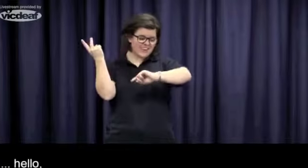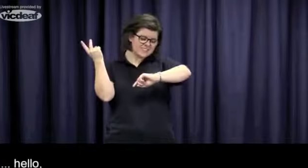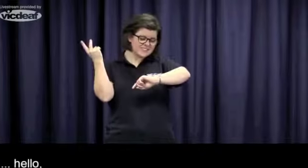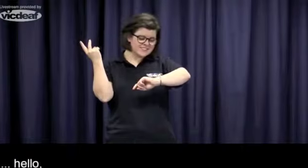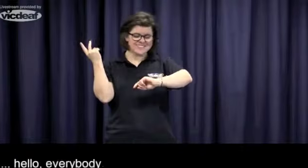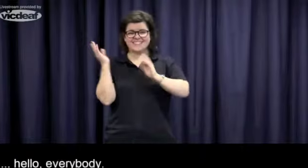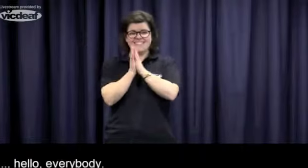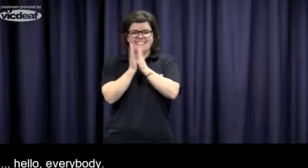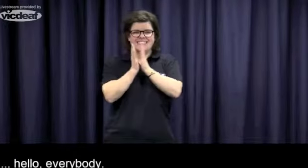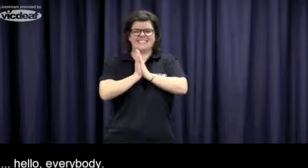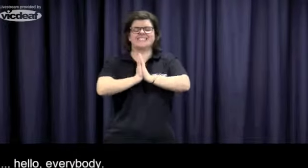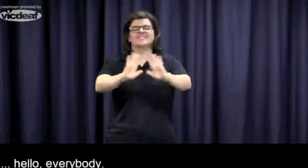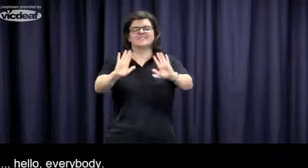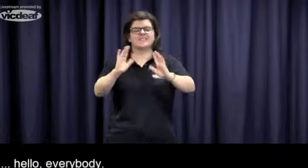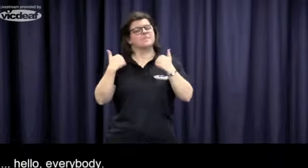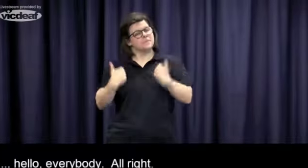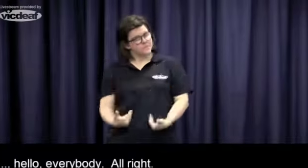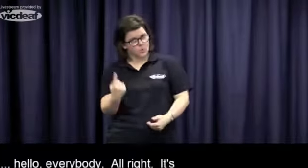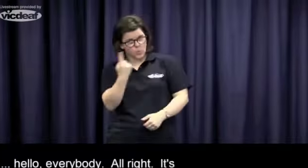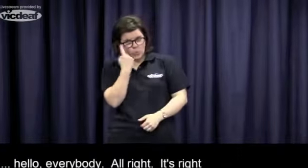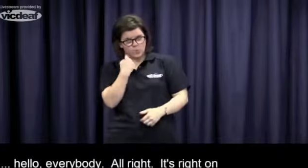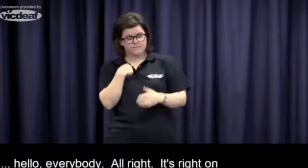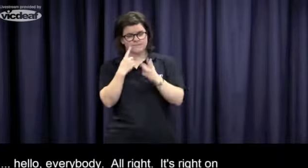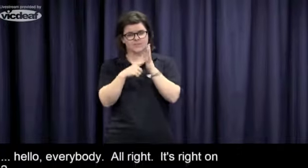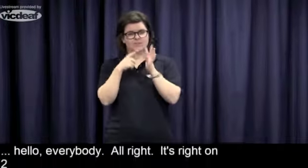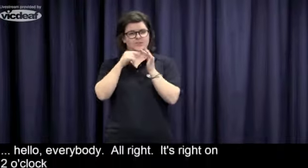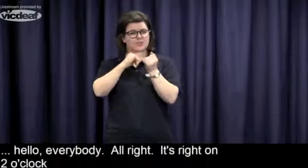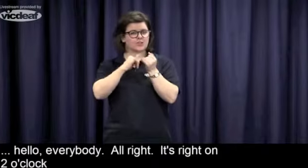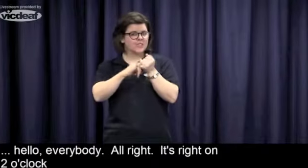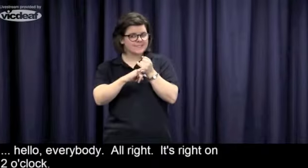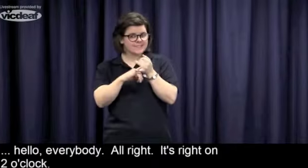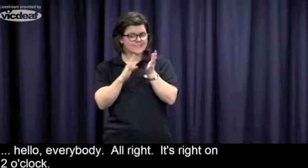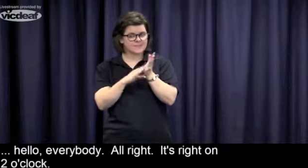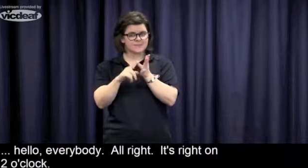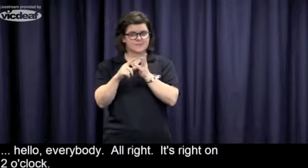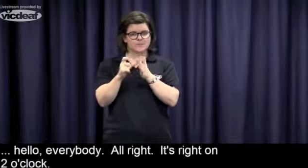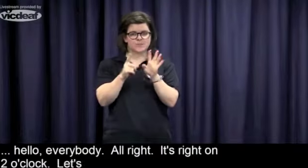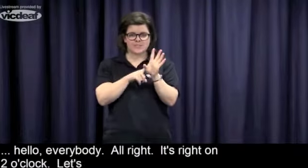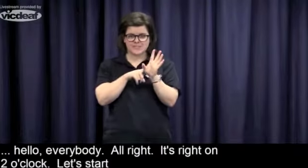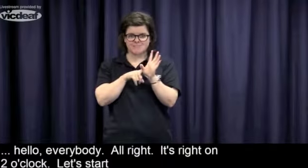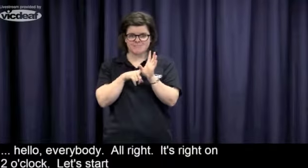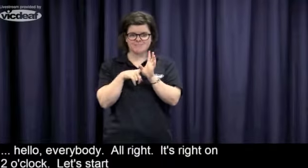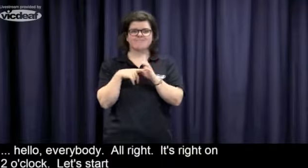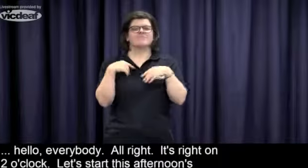Alright, it's right on 2 o'clock and let's start this afternoon session. If you don't know me, my name is Jess